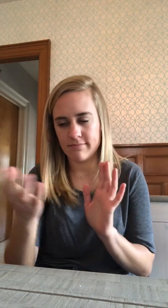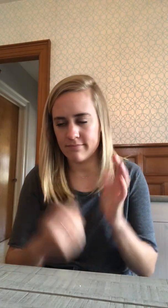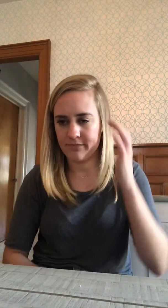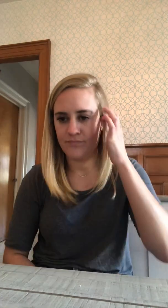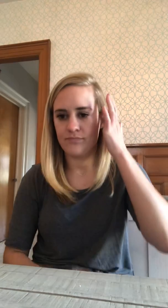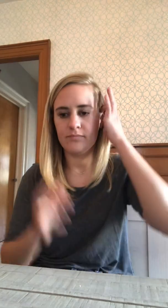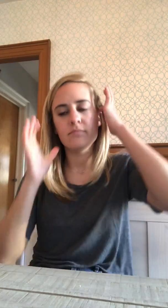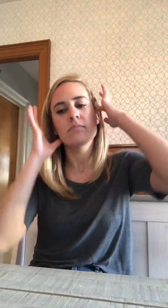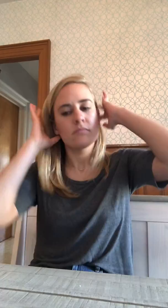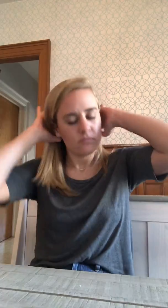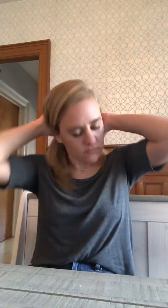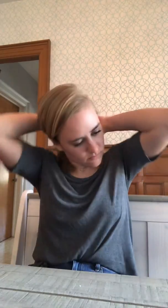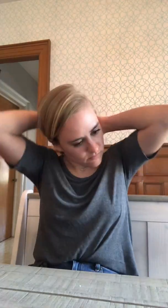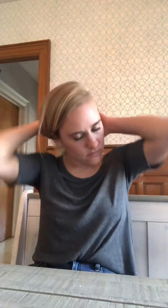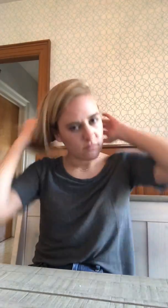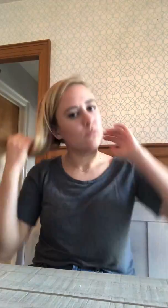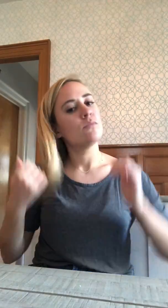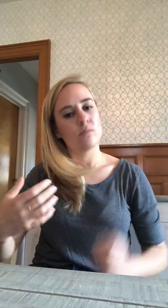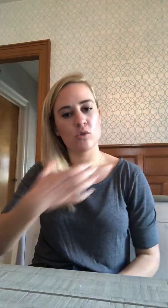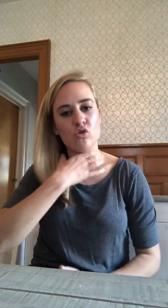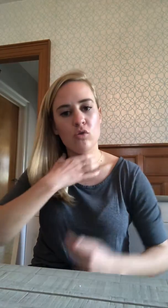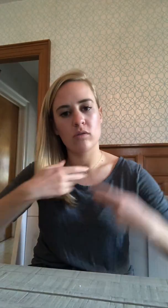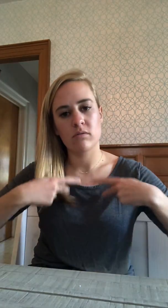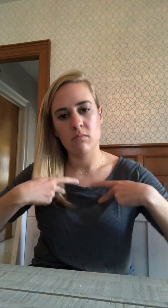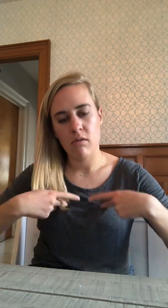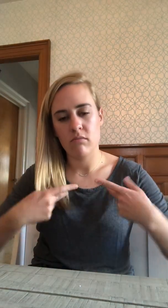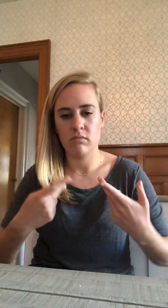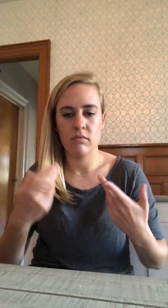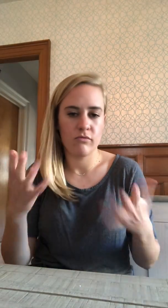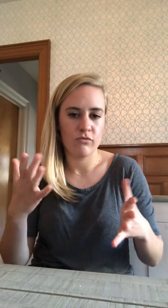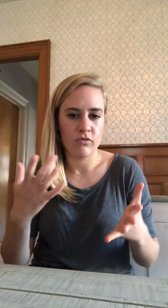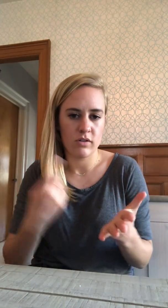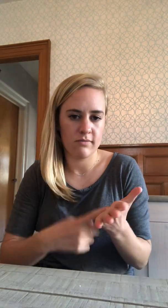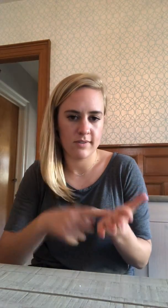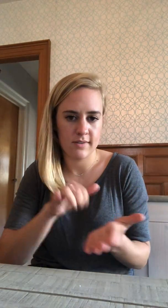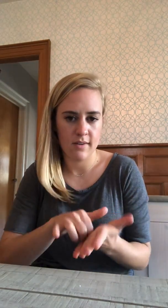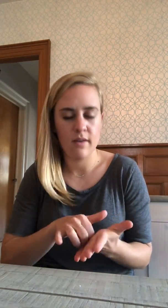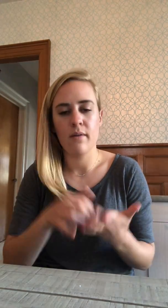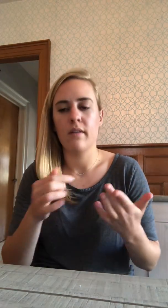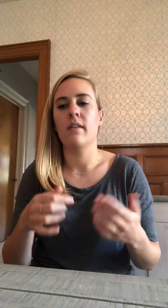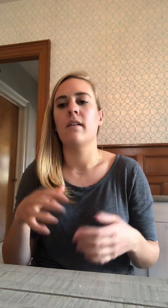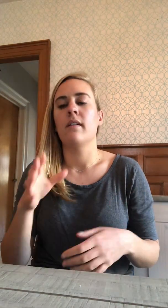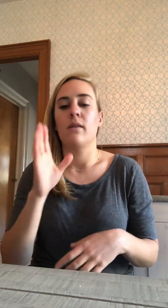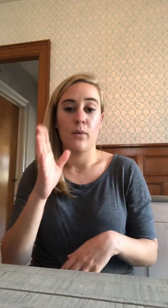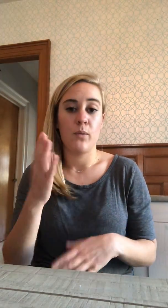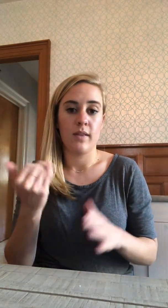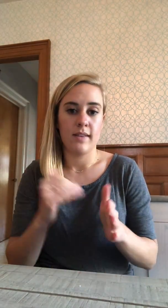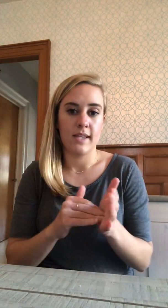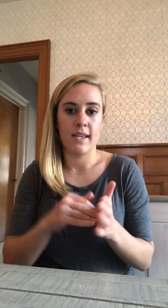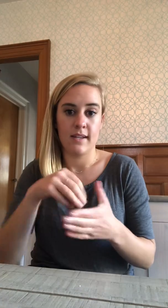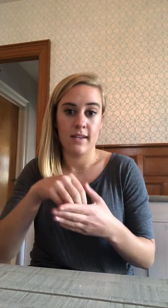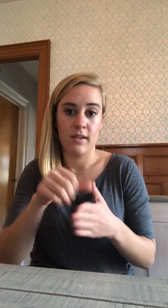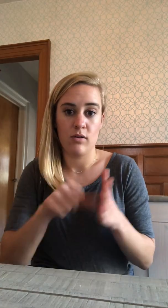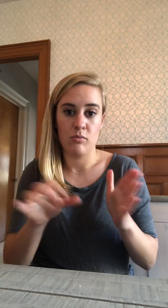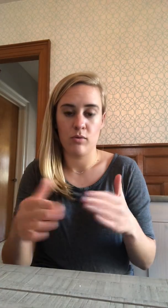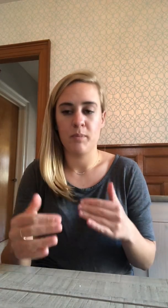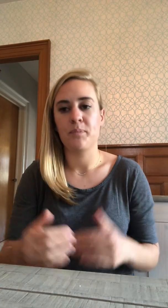I talked about a little bit, and I'll again talk about when we talk about what happens in the operating room. Cardiovascular complications,